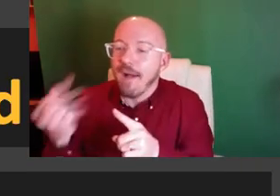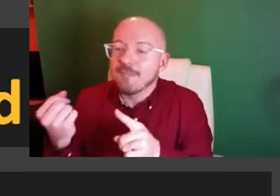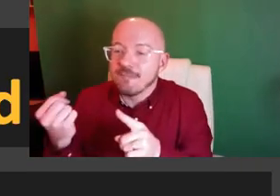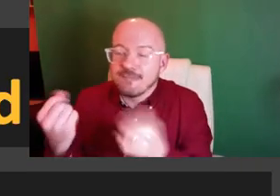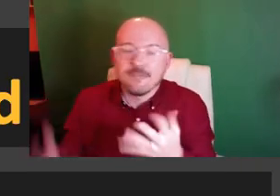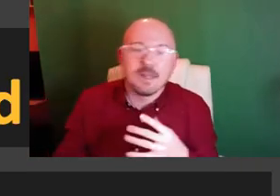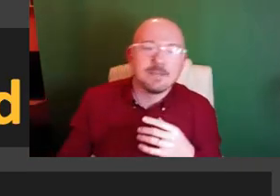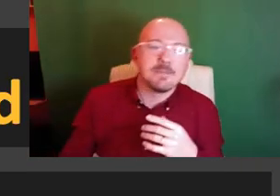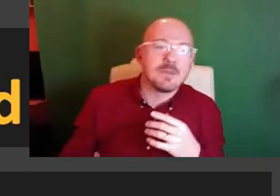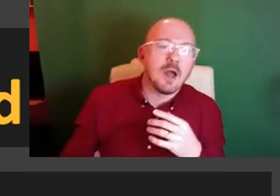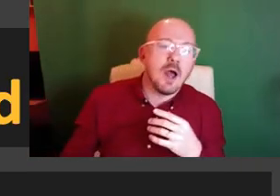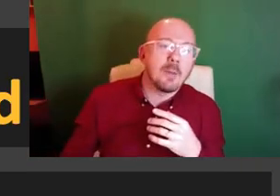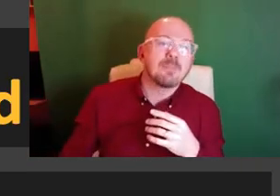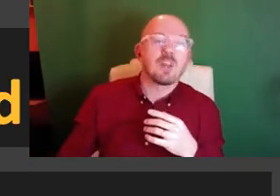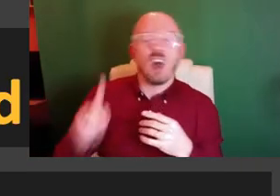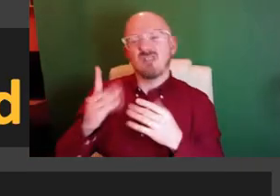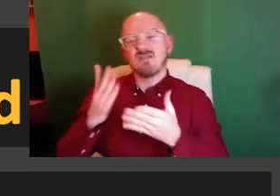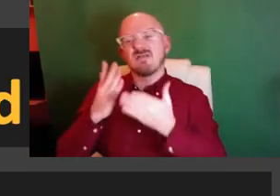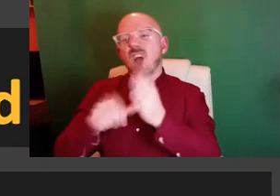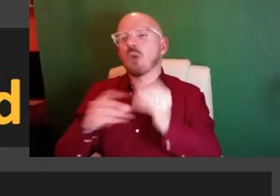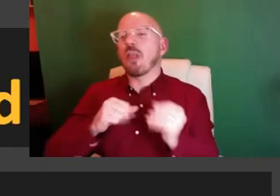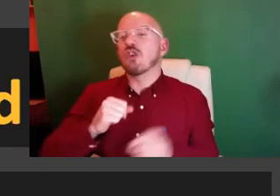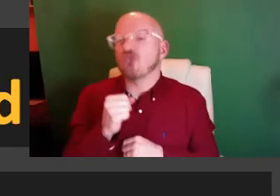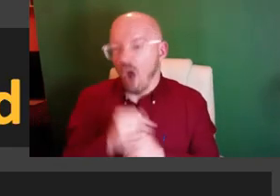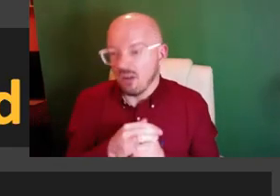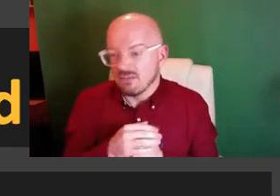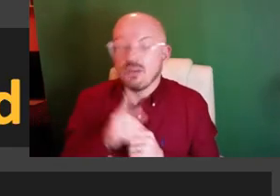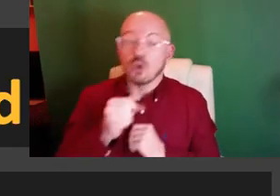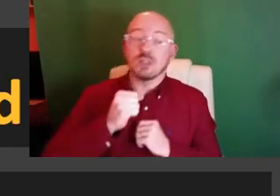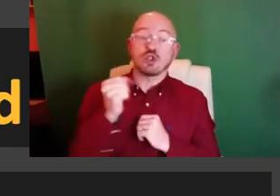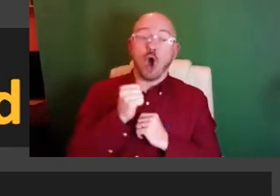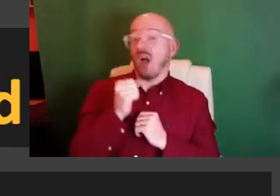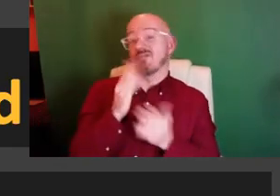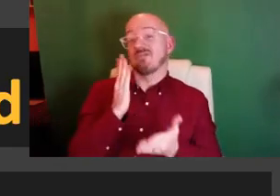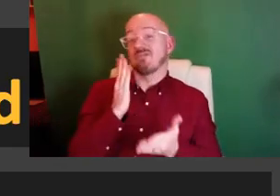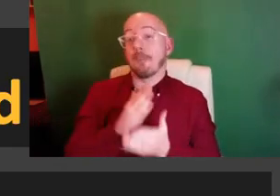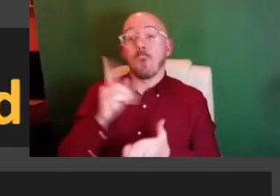So I'm going to give you a very brief overview of the education systems of Scotland and Wales.